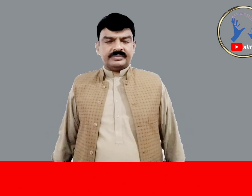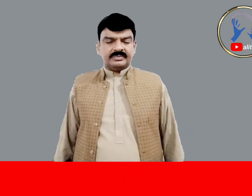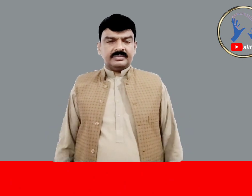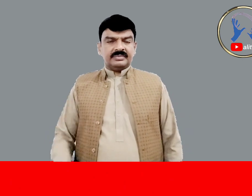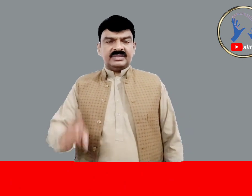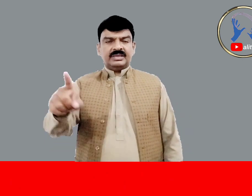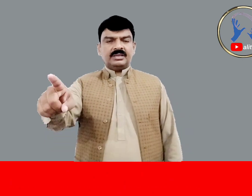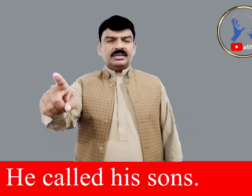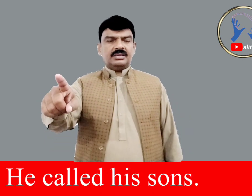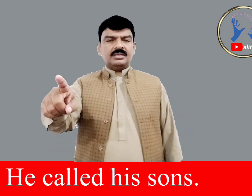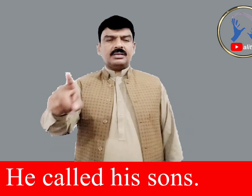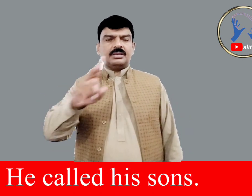He